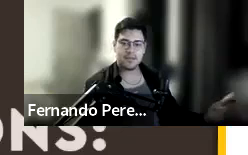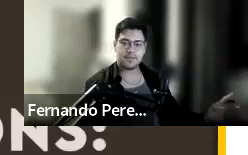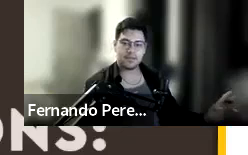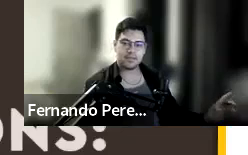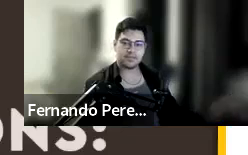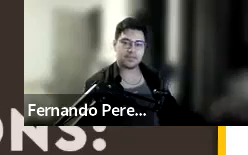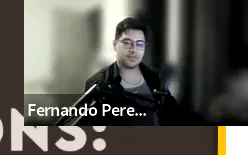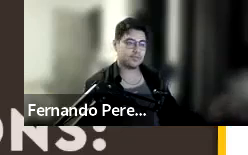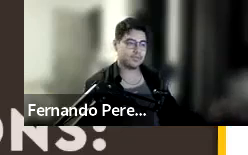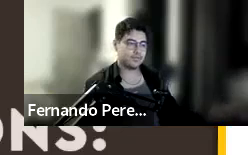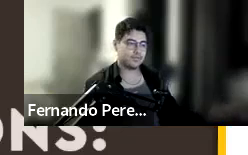for descriptions.